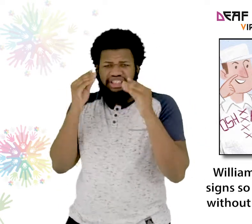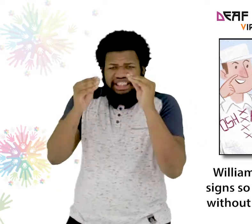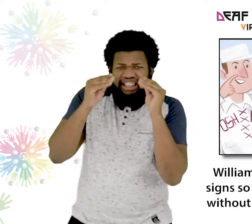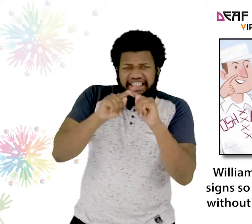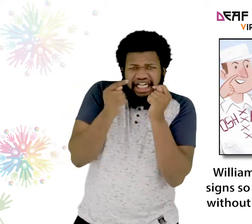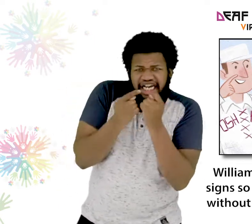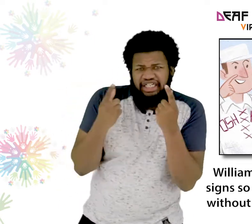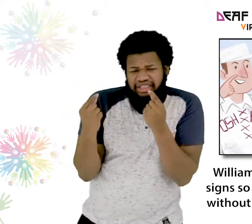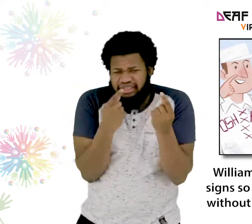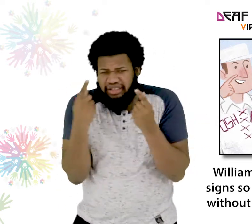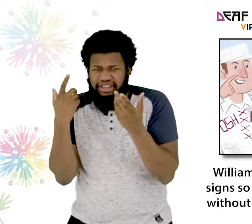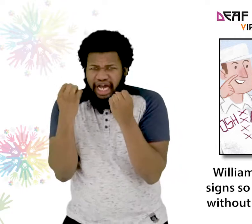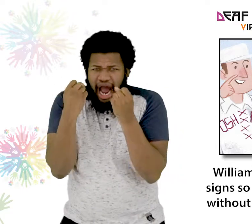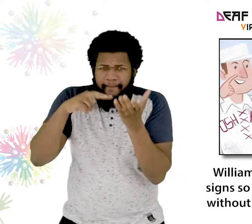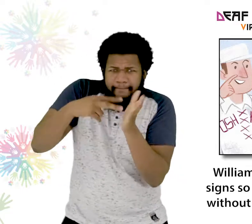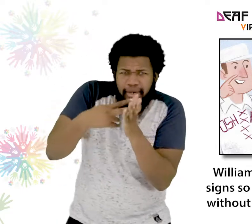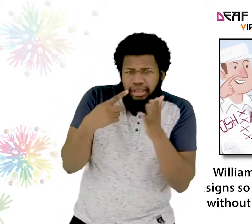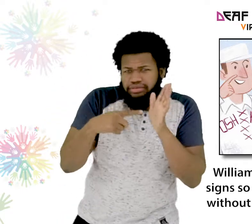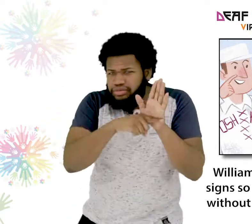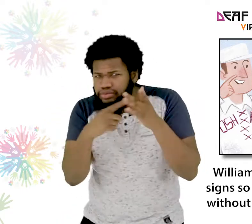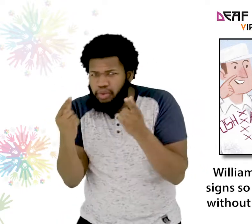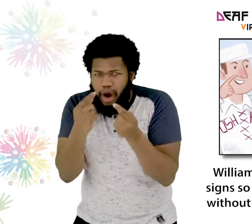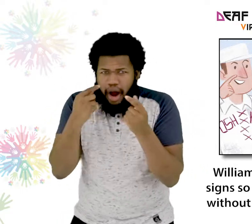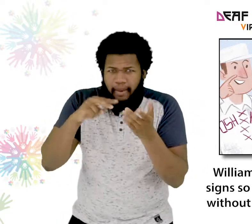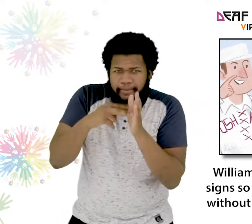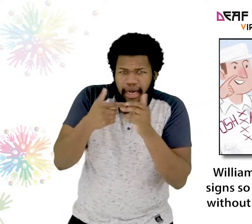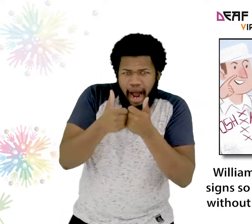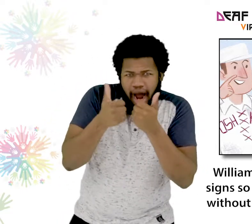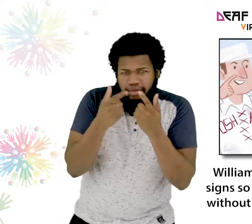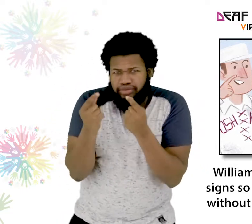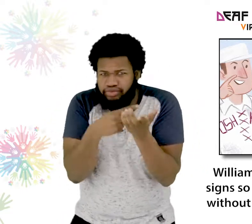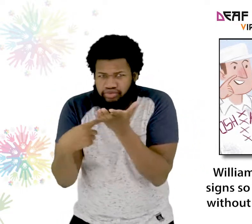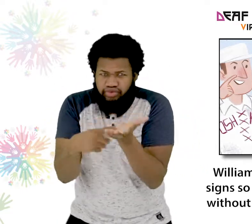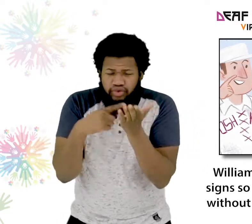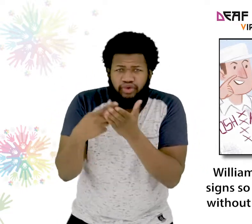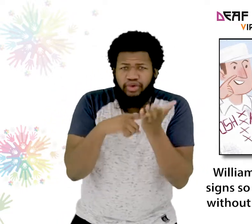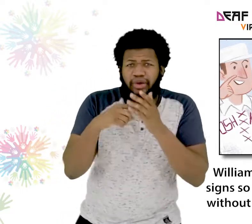William taught his teammates signs so that they could discuss plays without the other team hearing.